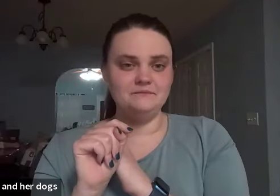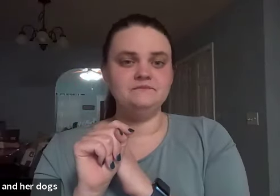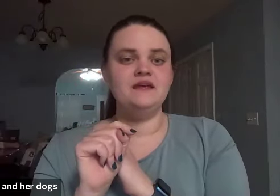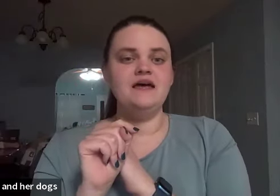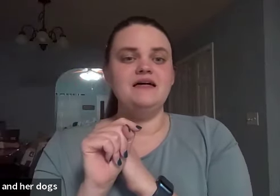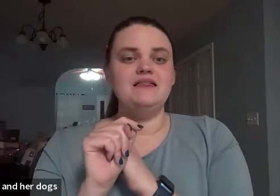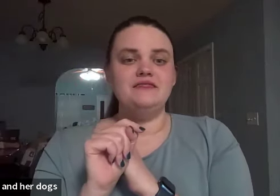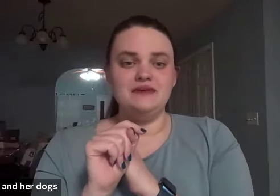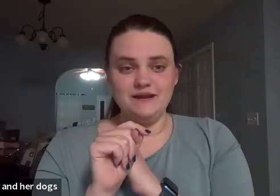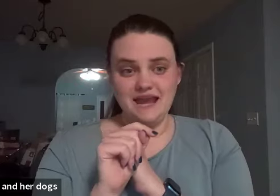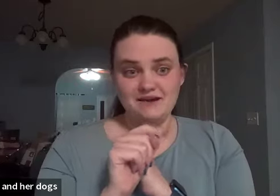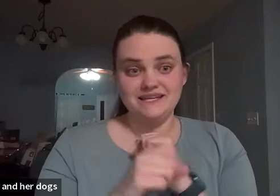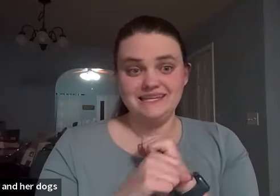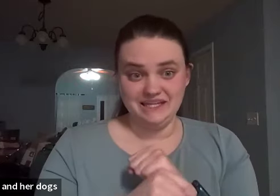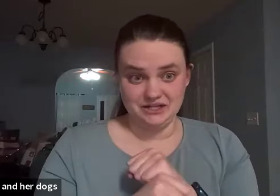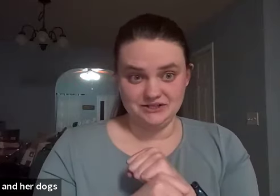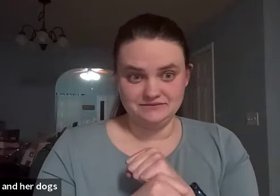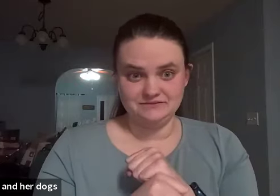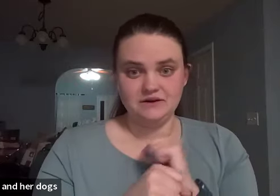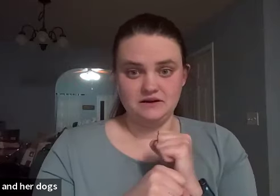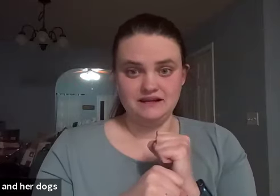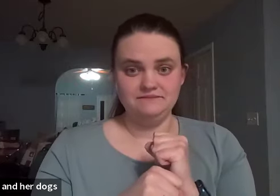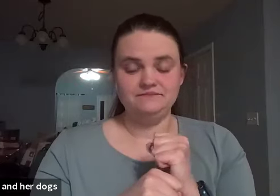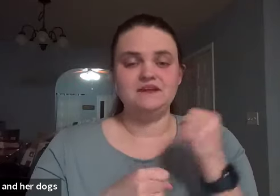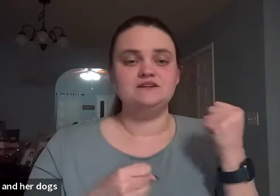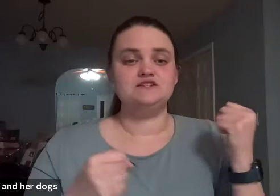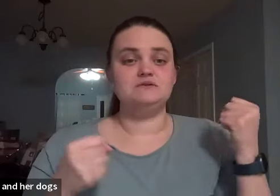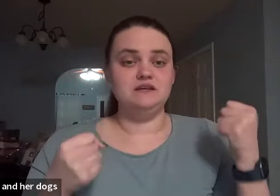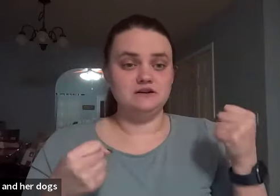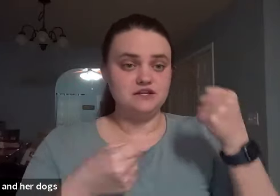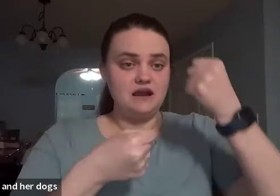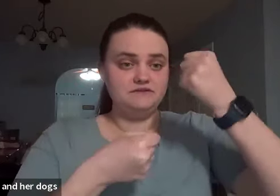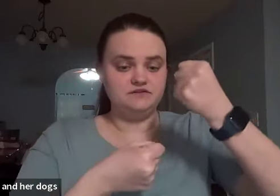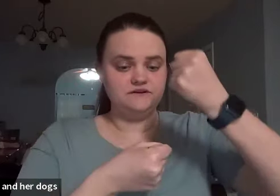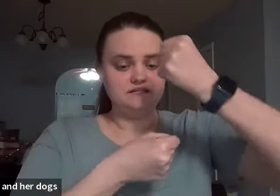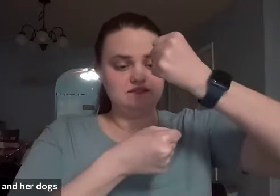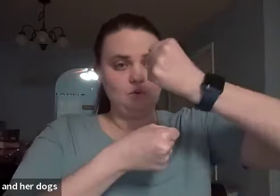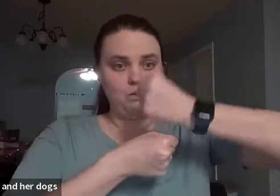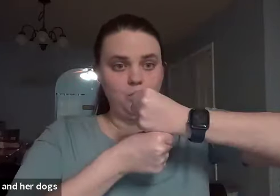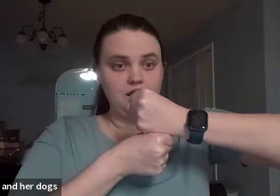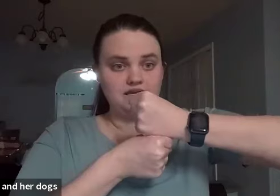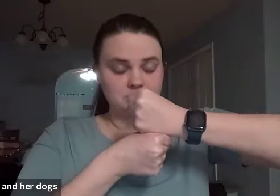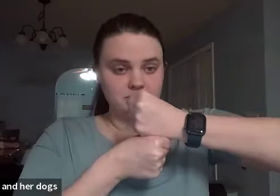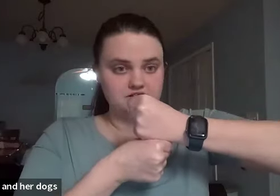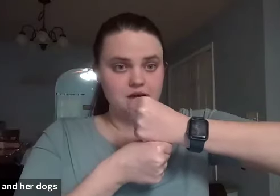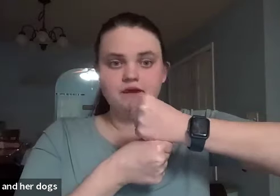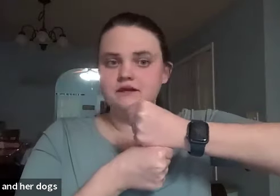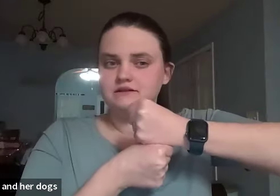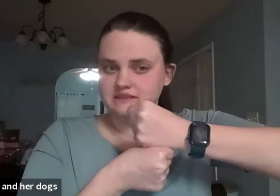right. Then we have year. All right. So year is going to have 2 fists. One is going to be on top.